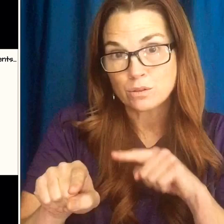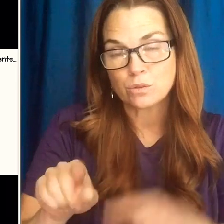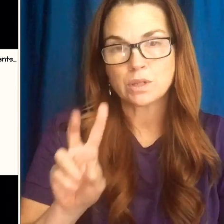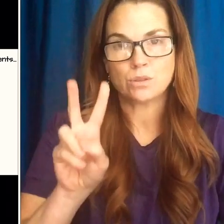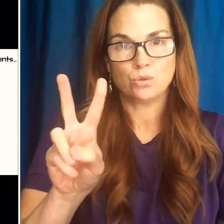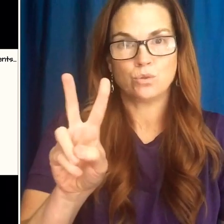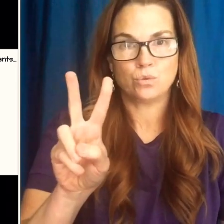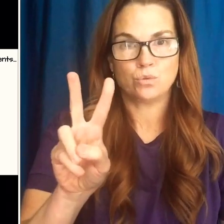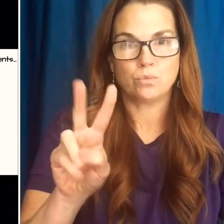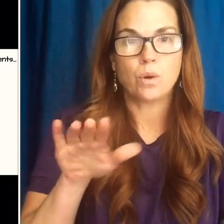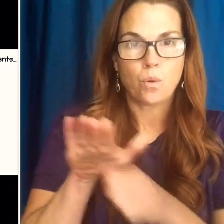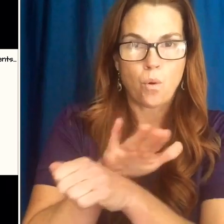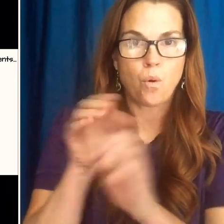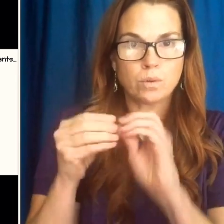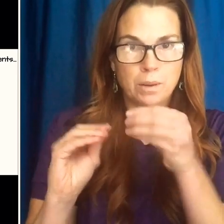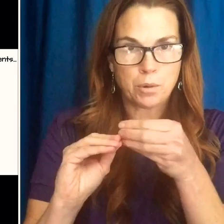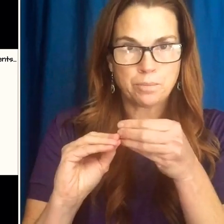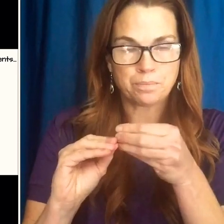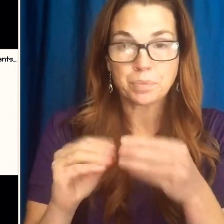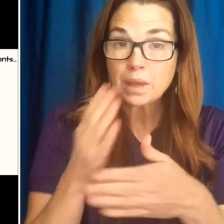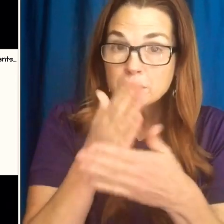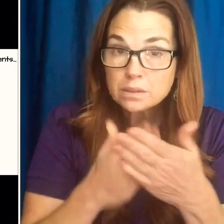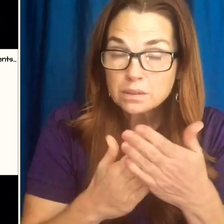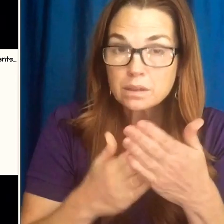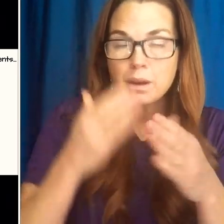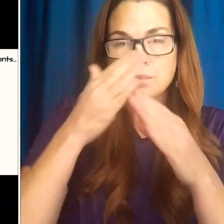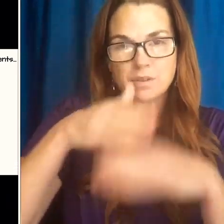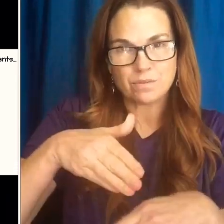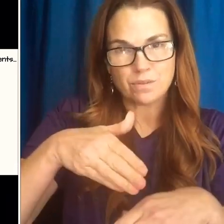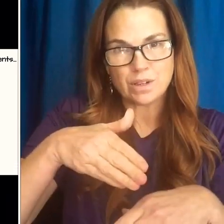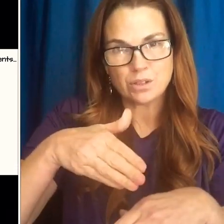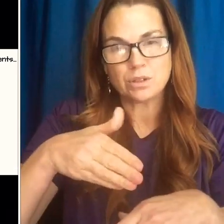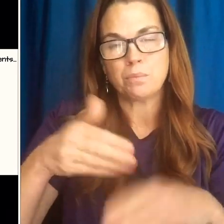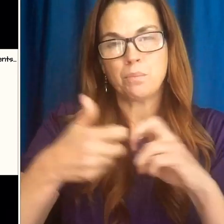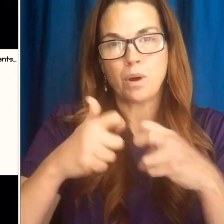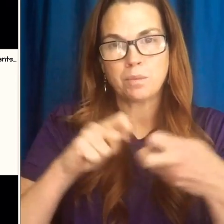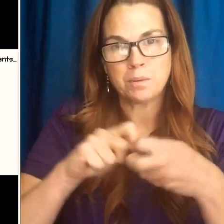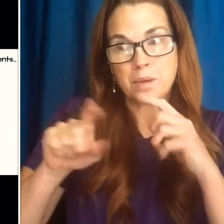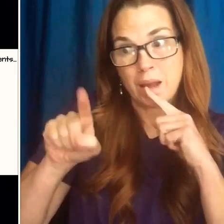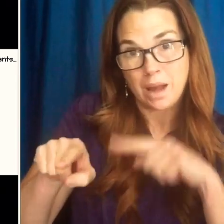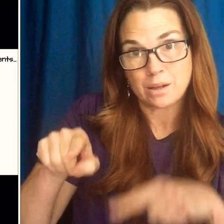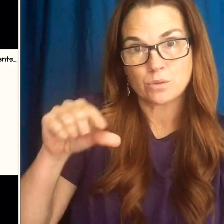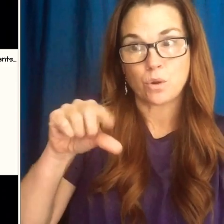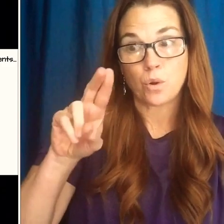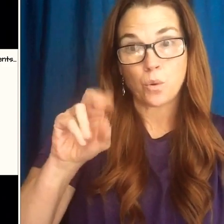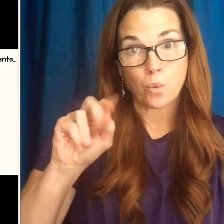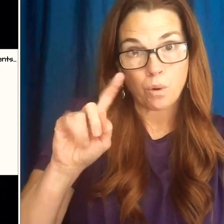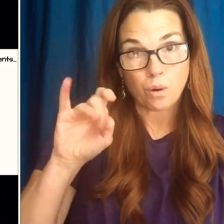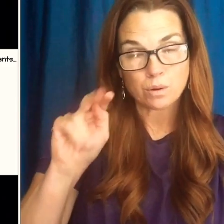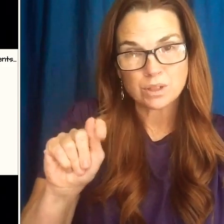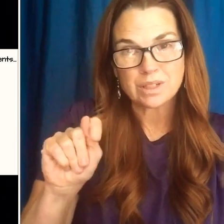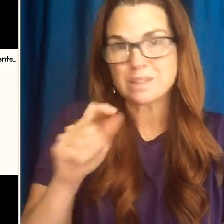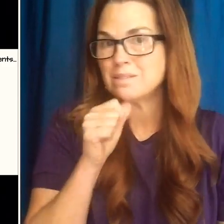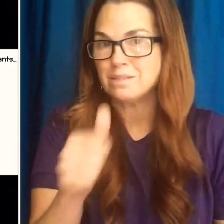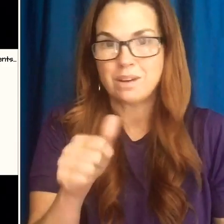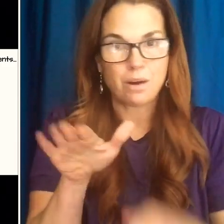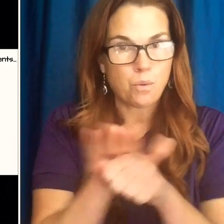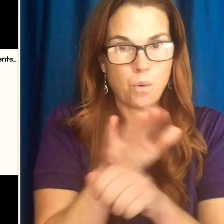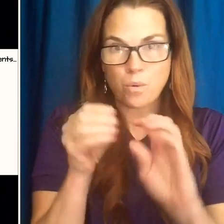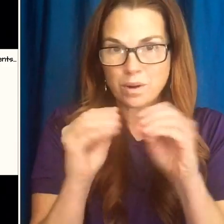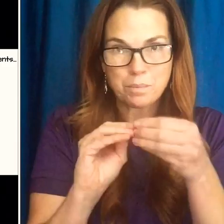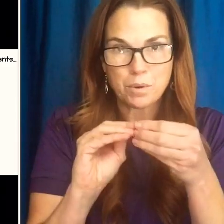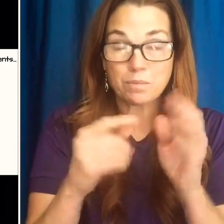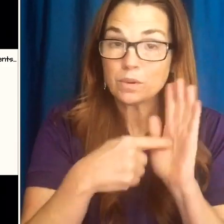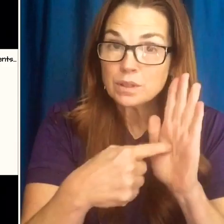Some division problems have non-whole number quotients. For example, 3 divided